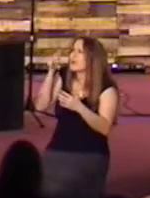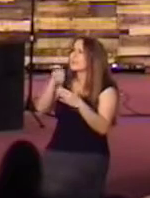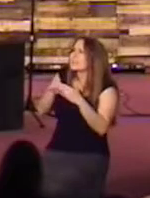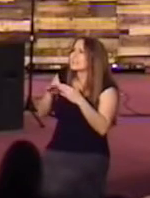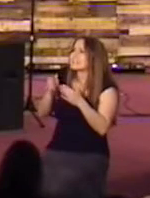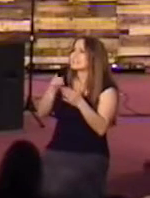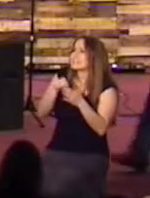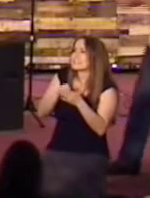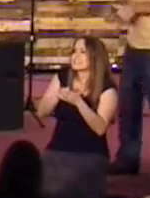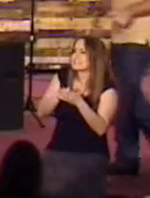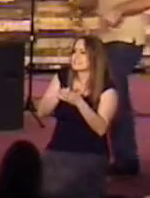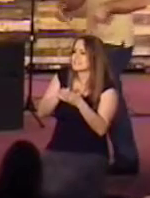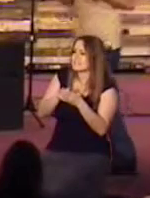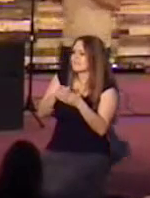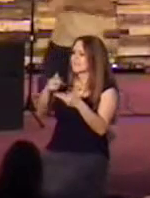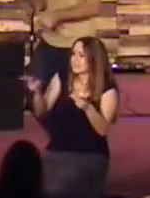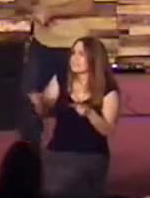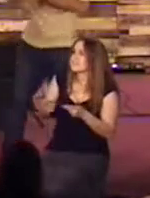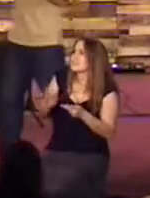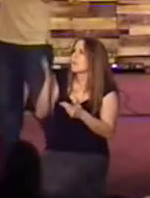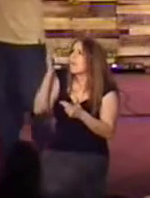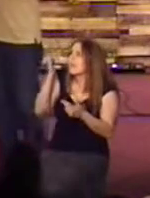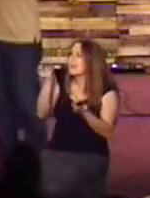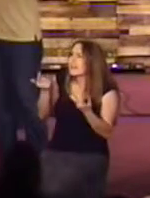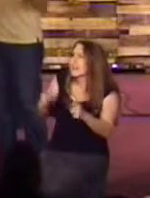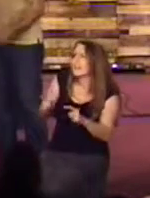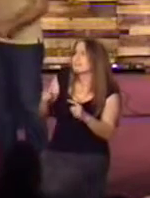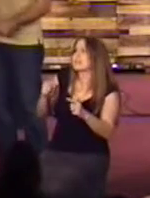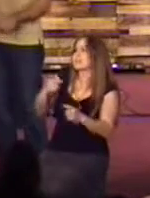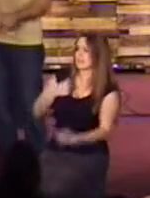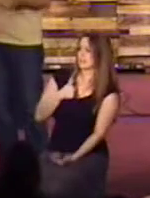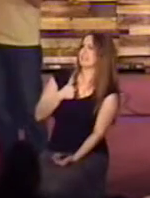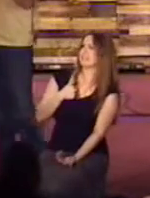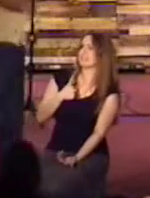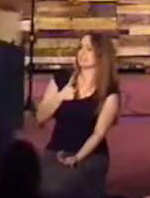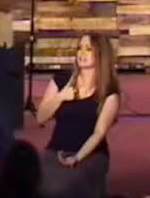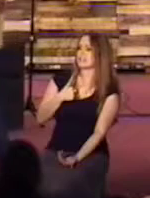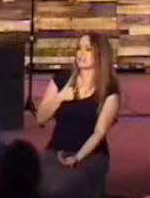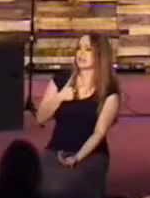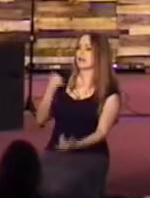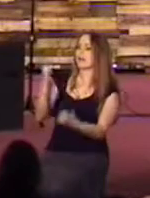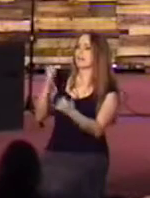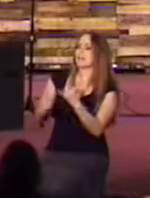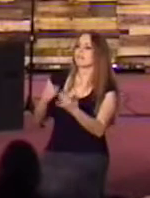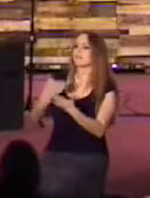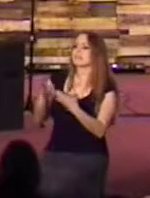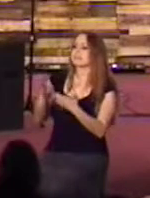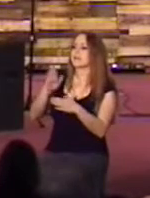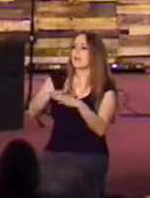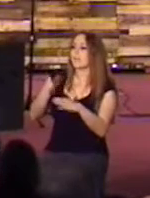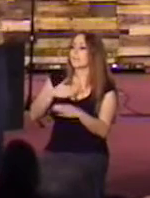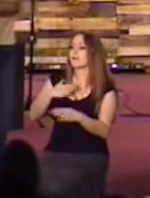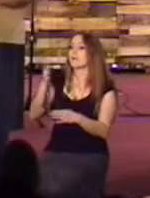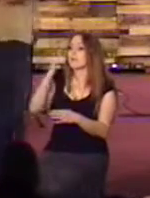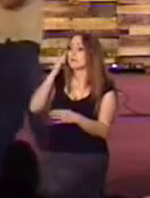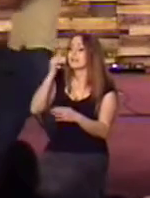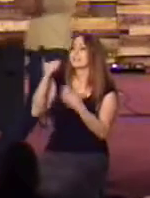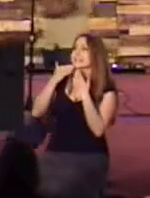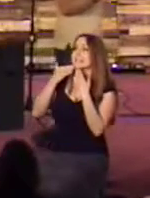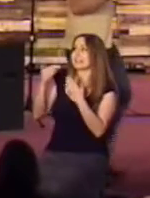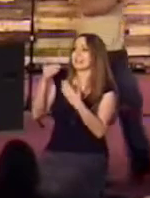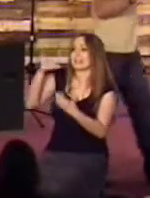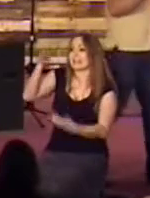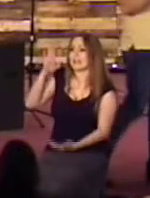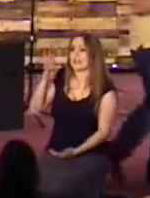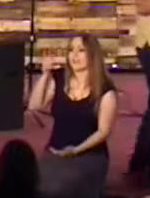this position? Why is this going on right now? Why is this happening to me?" And the last thing on my mind is thanking God for any